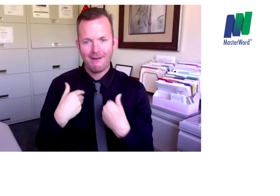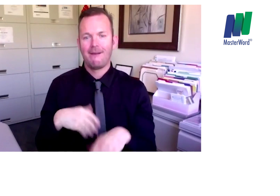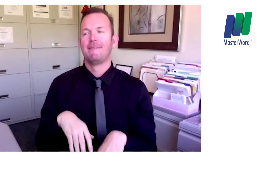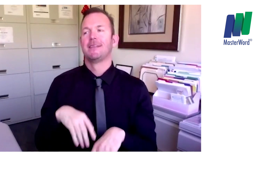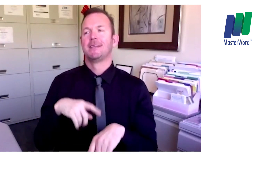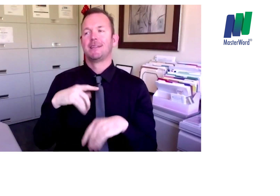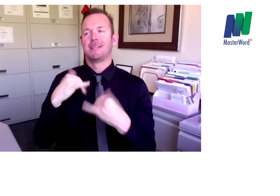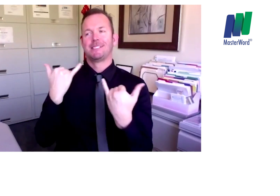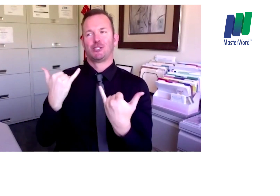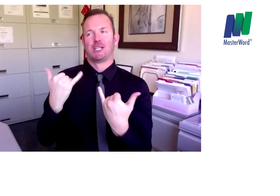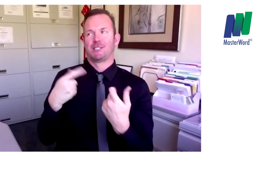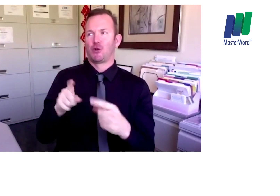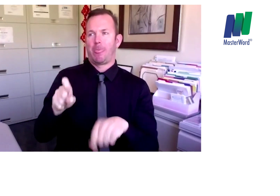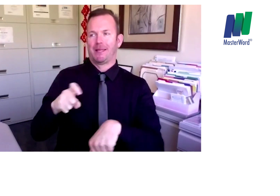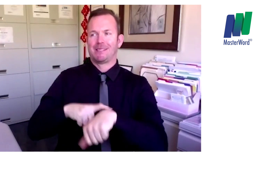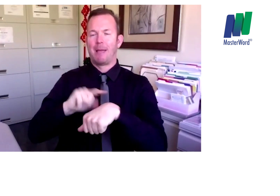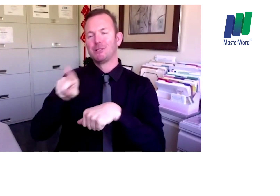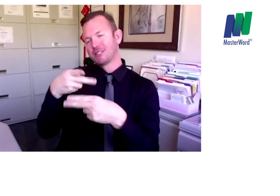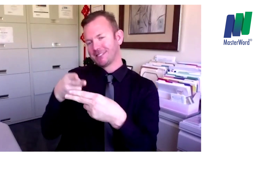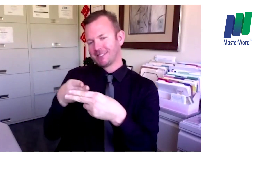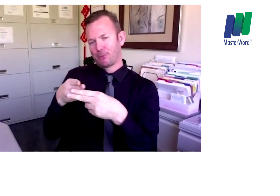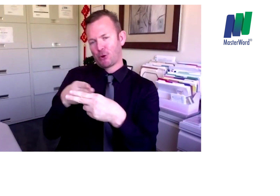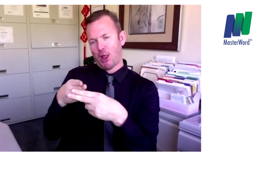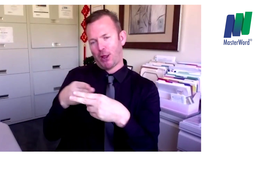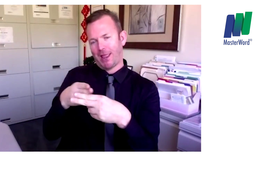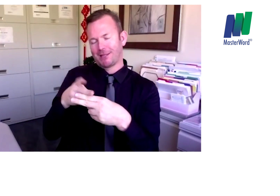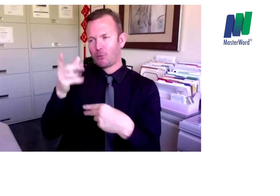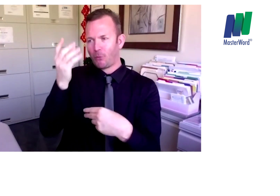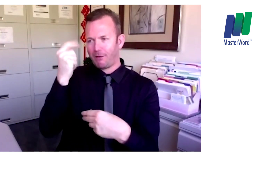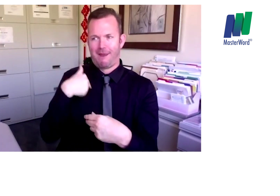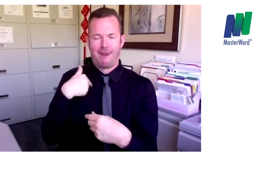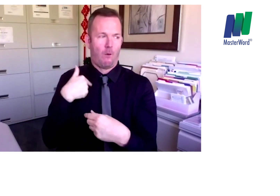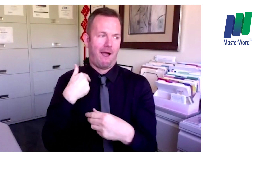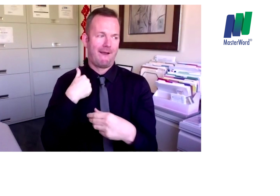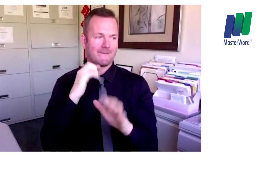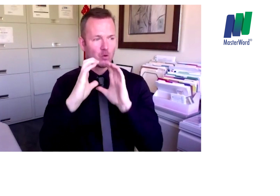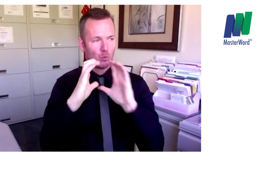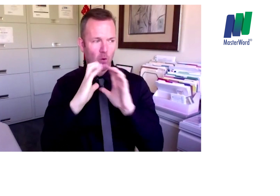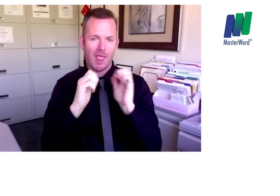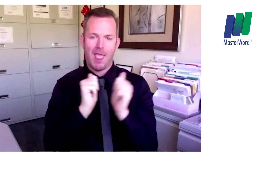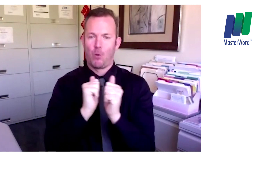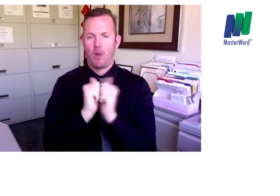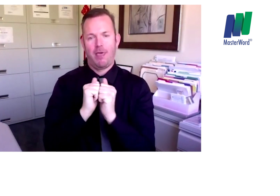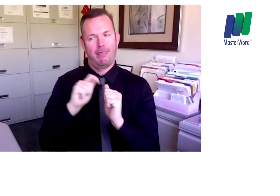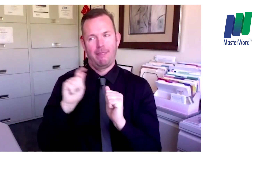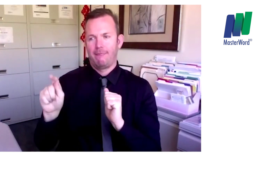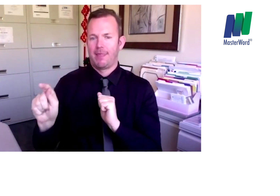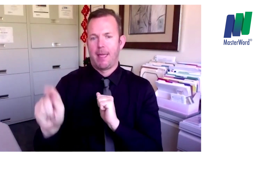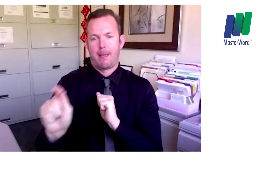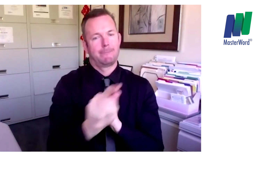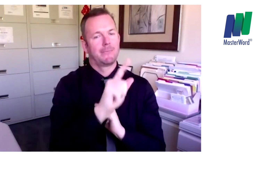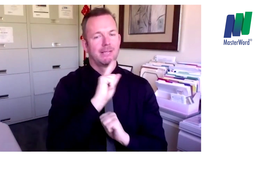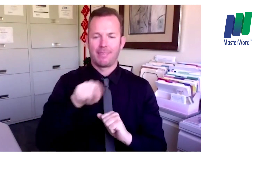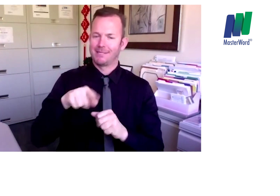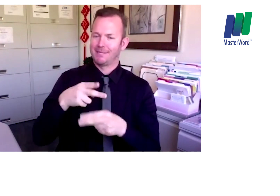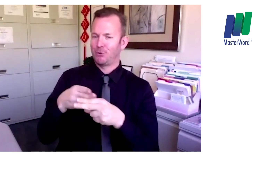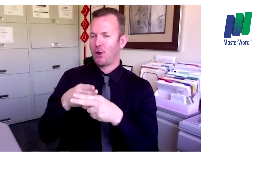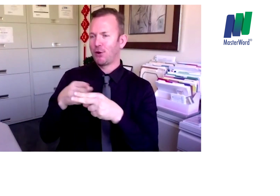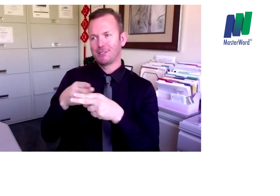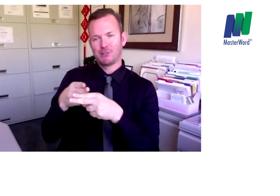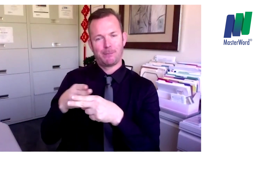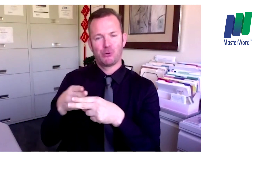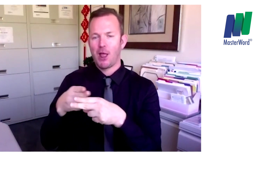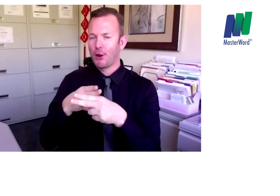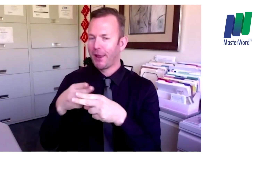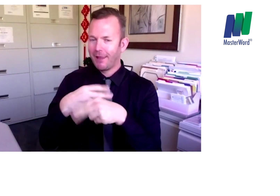these available still, but just during this time, and maybe remind ourselves that it's temporary, and reminding